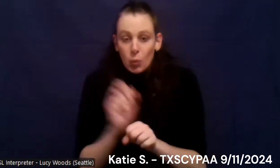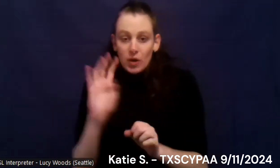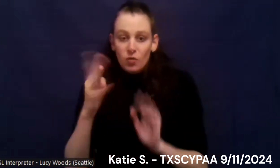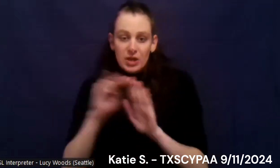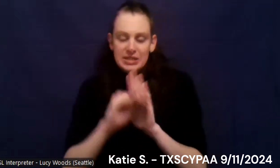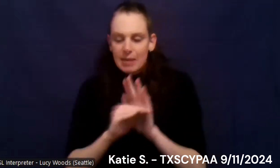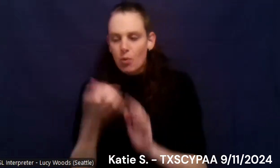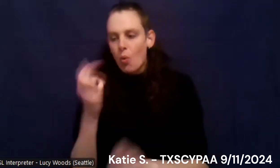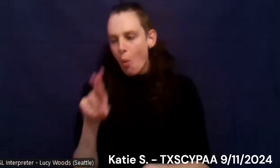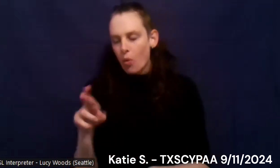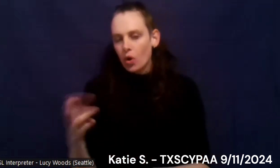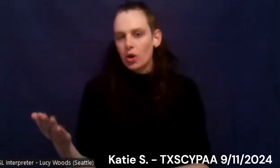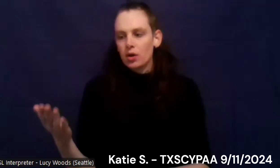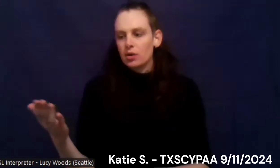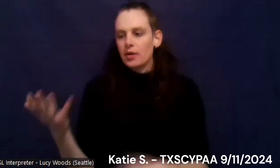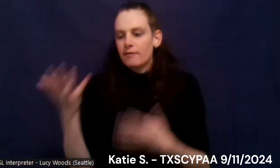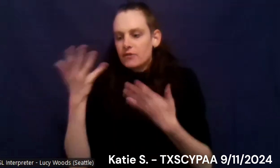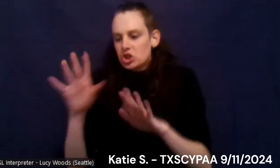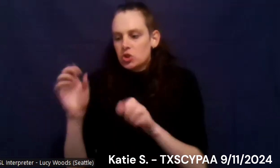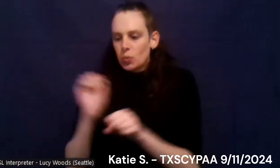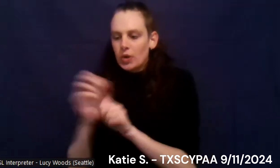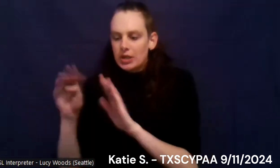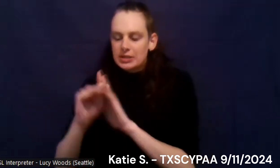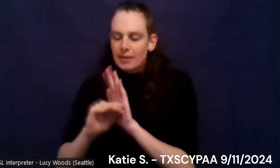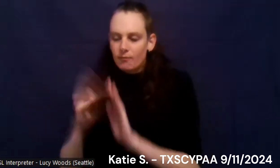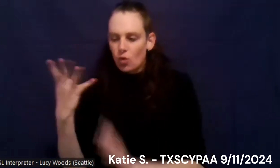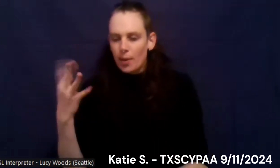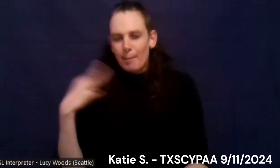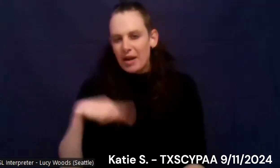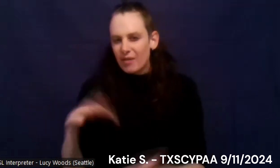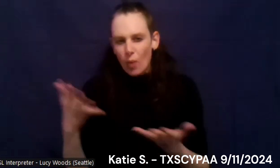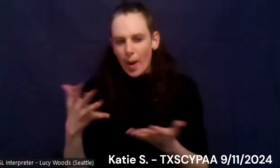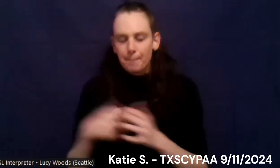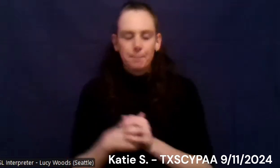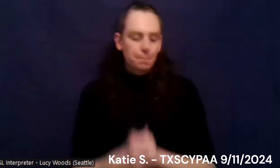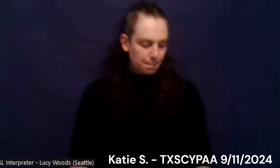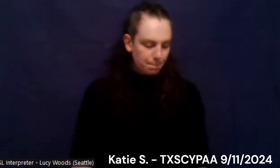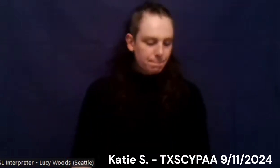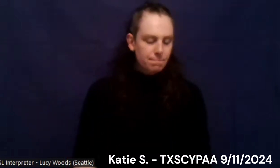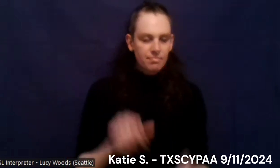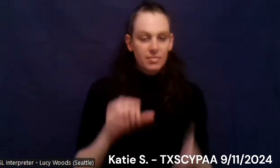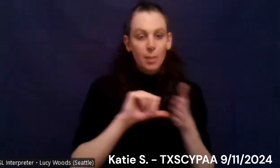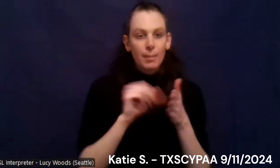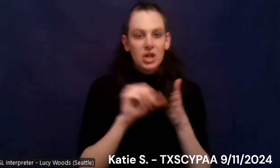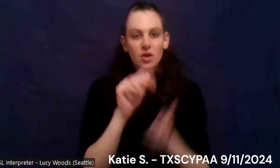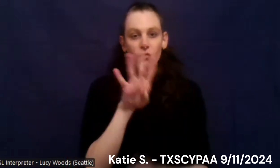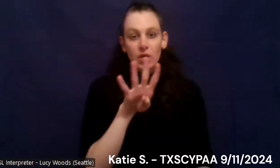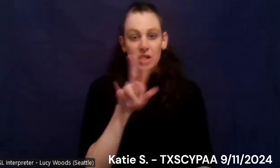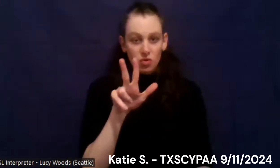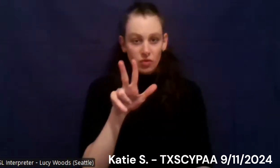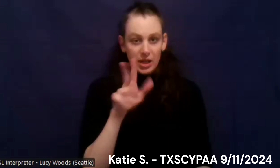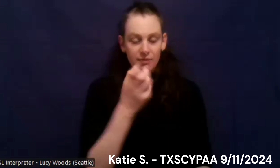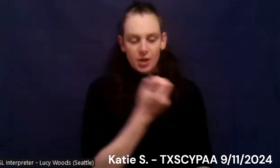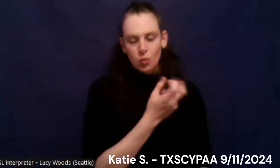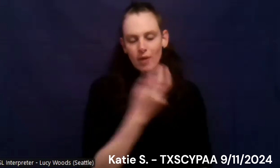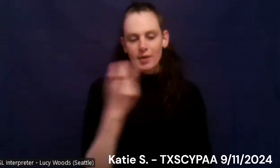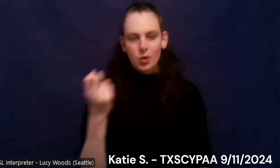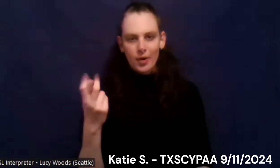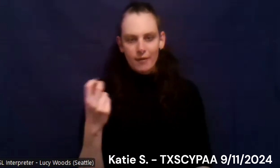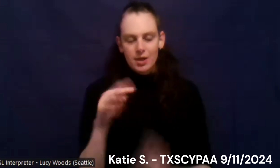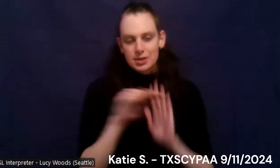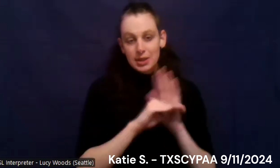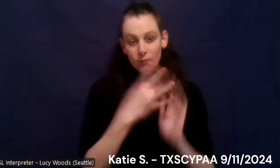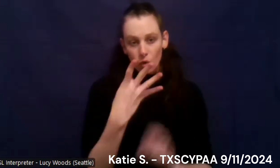of the four step. But I'll read this really quickly. On page 43 of the 12 and 12, step four, it